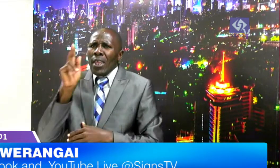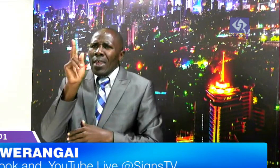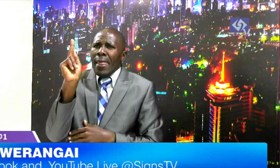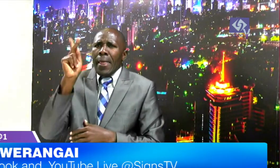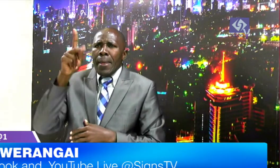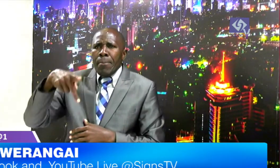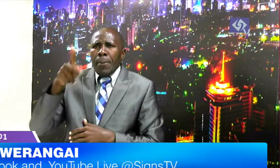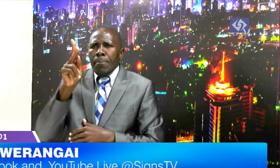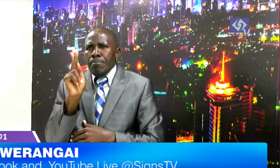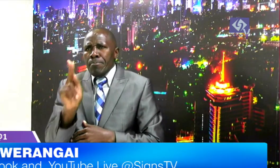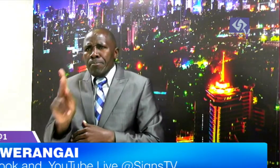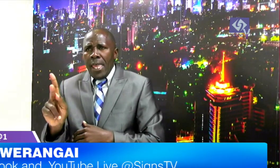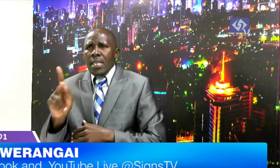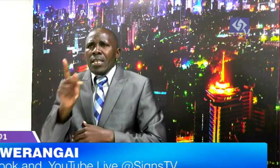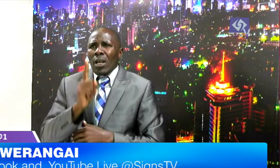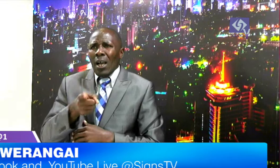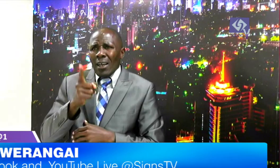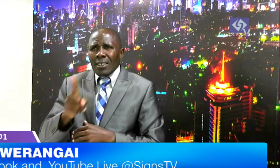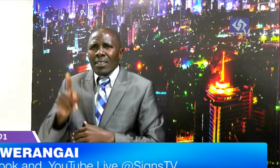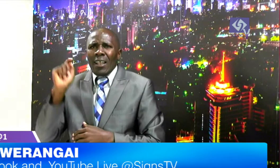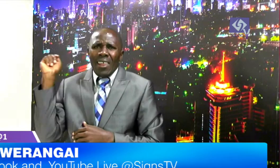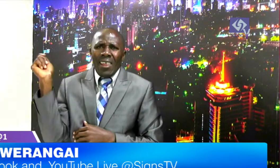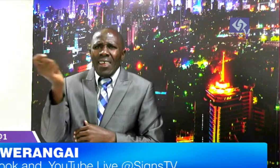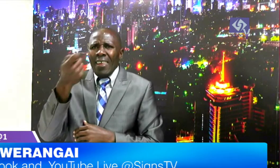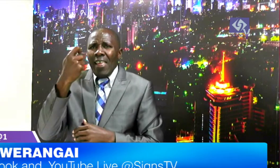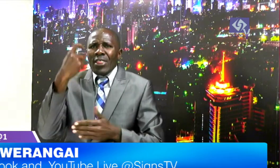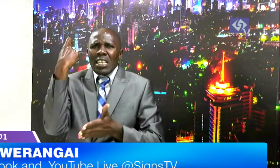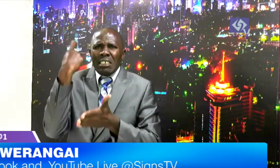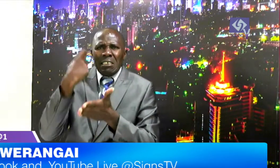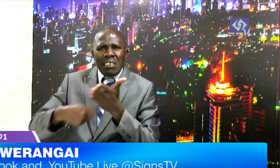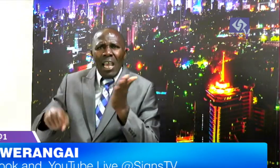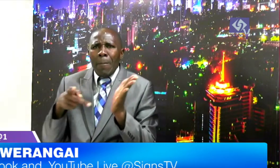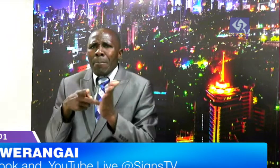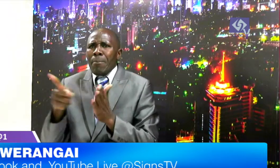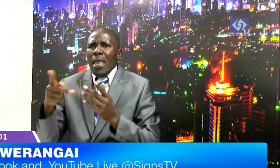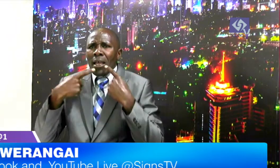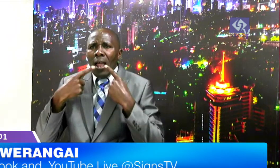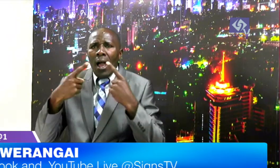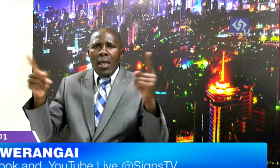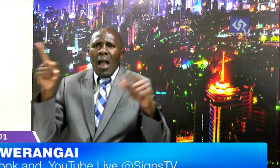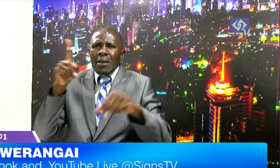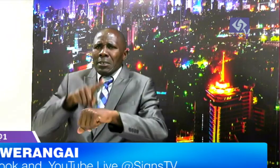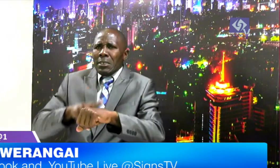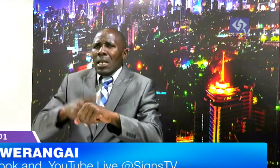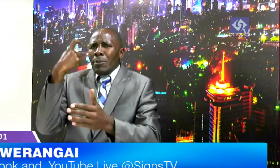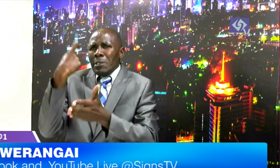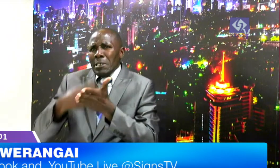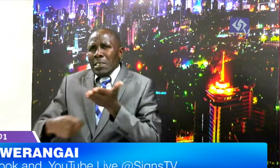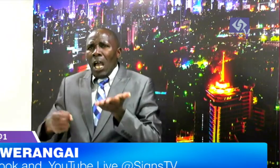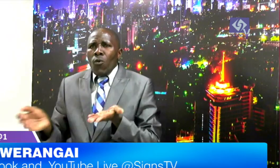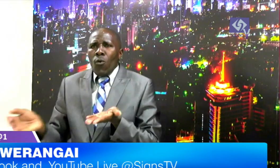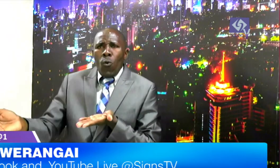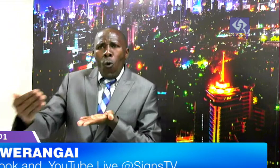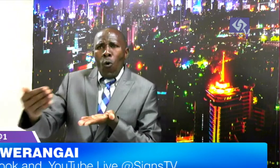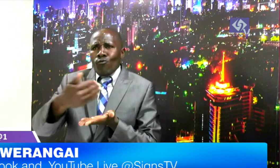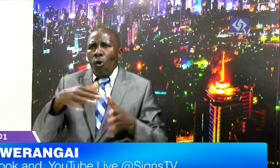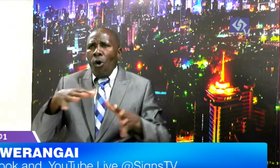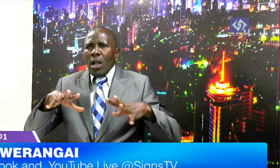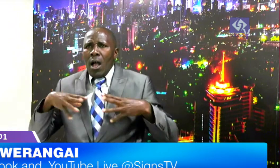President William Ruto has called on the Kenya Revenue Authority, KRA, to treat